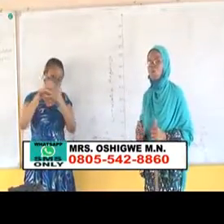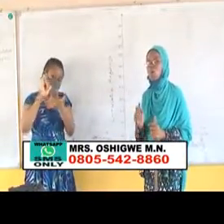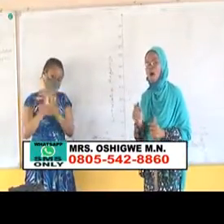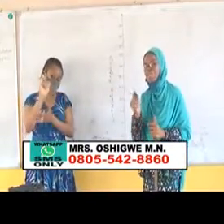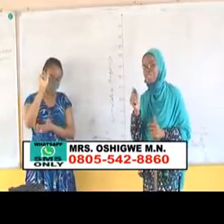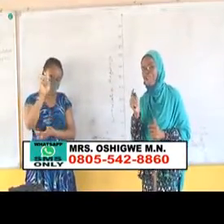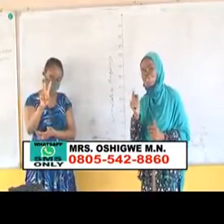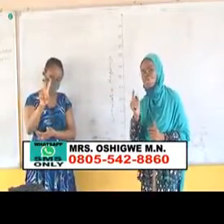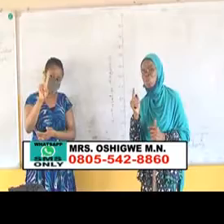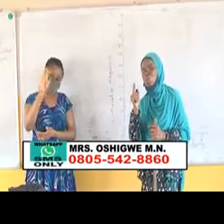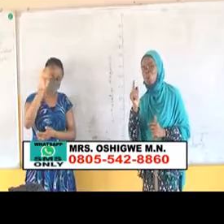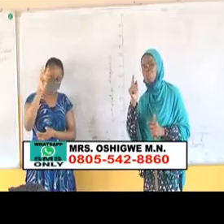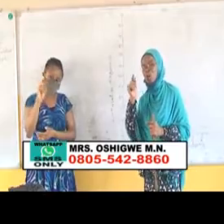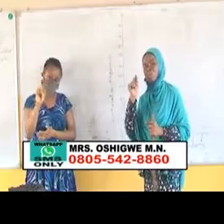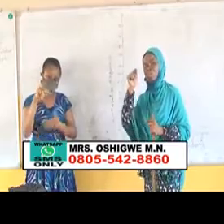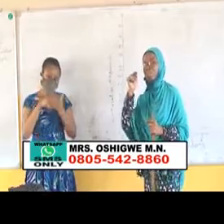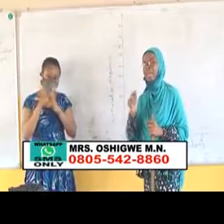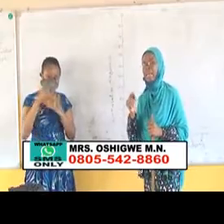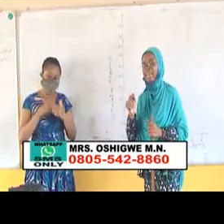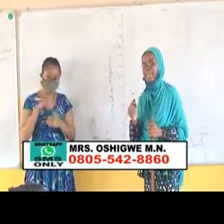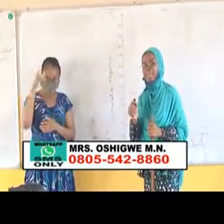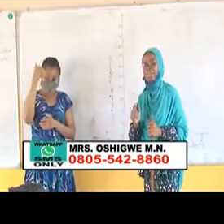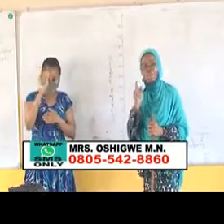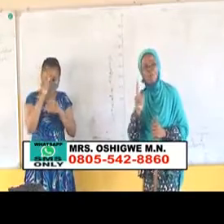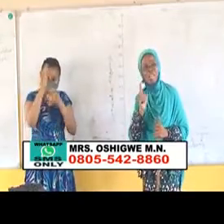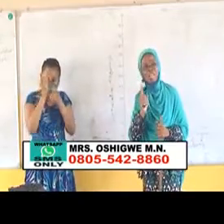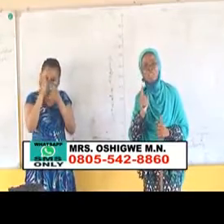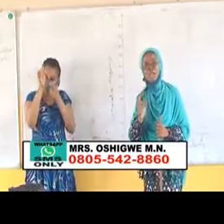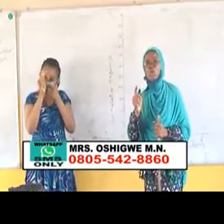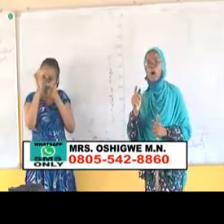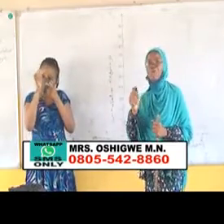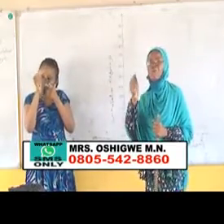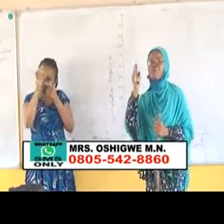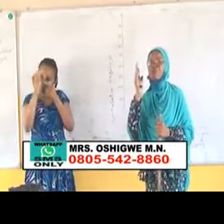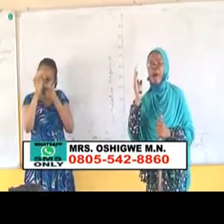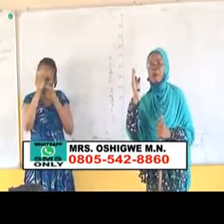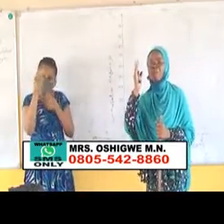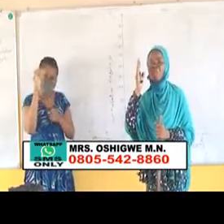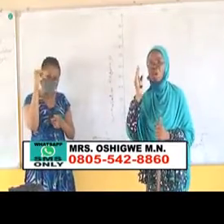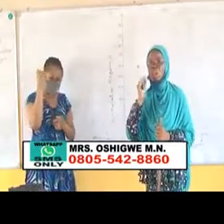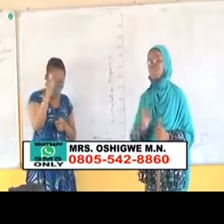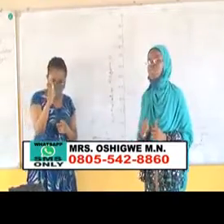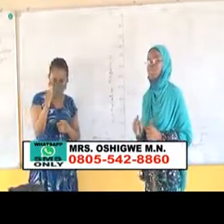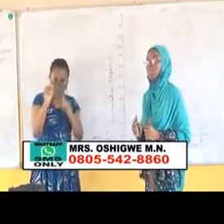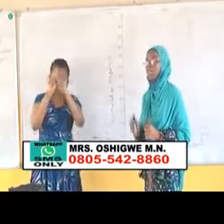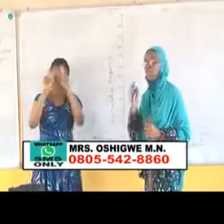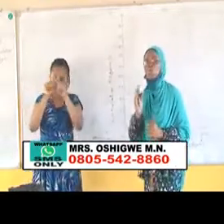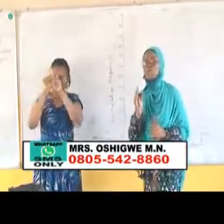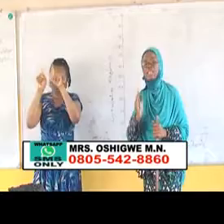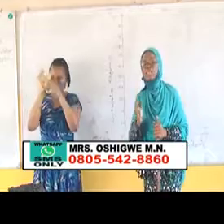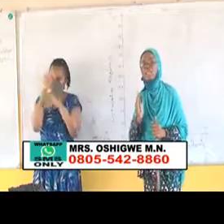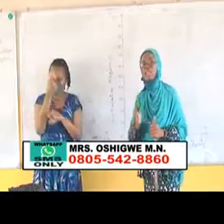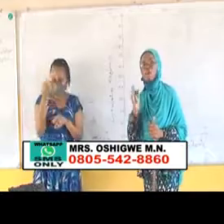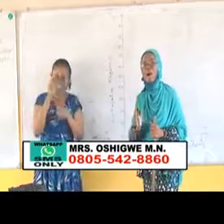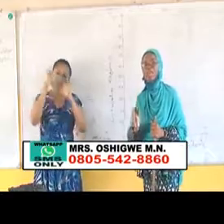centimeters, you have 10 small boxes there. In 1 centimeter, you have 5 boxes. In